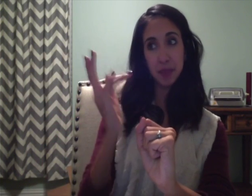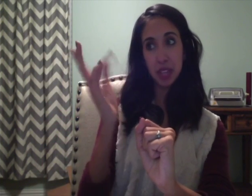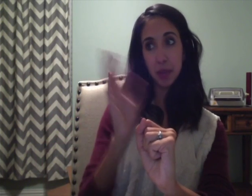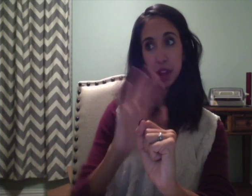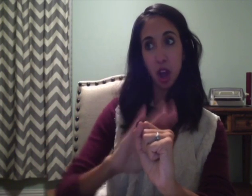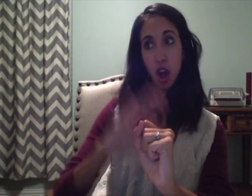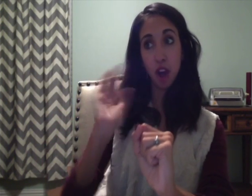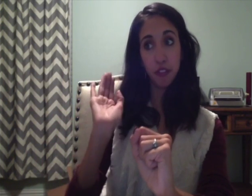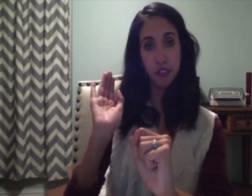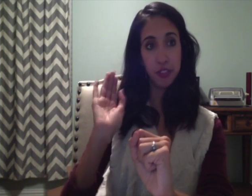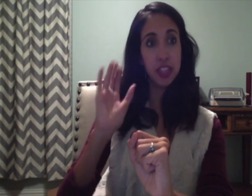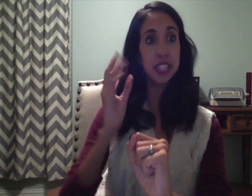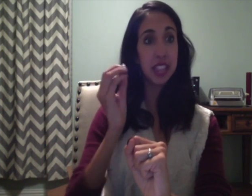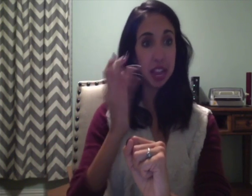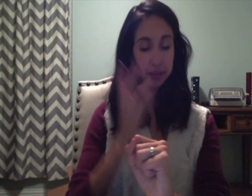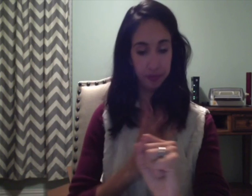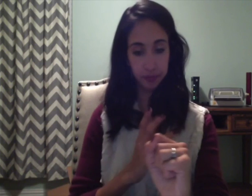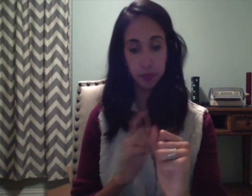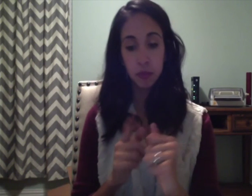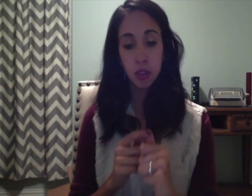coming off the sun.